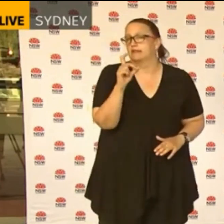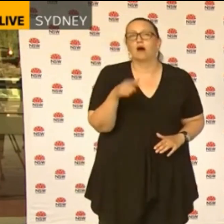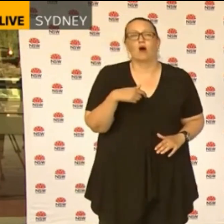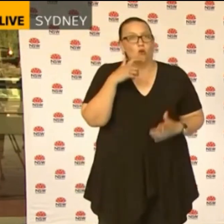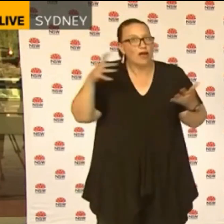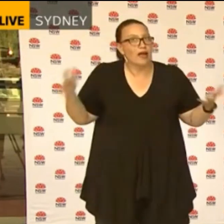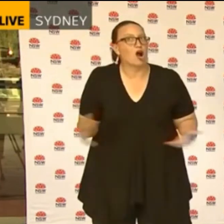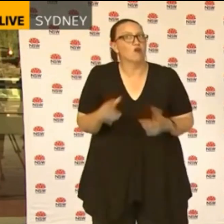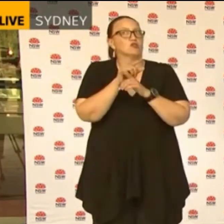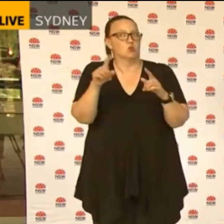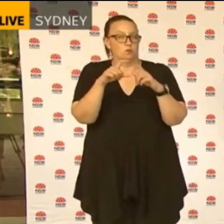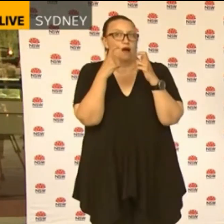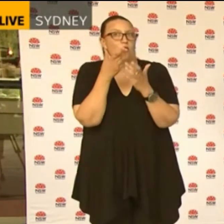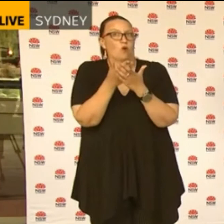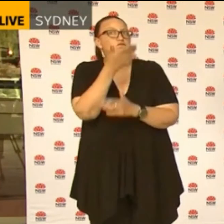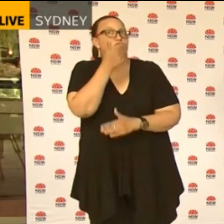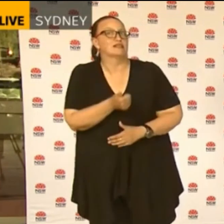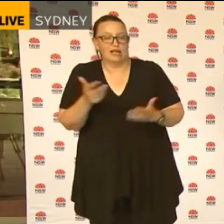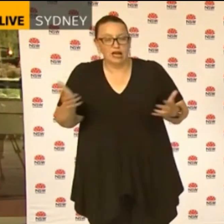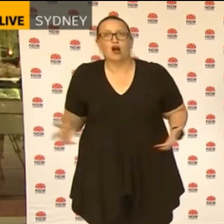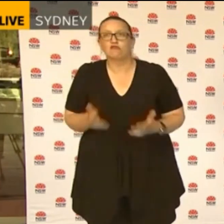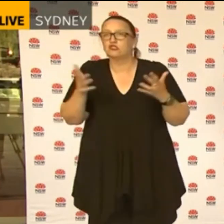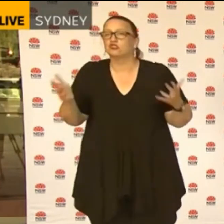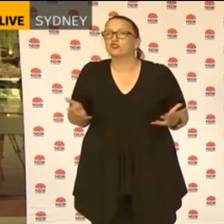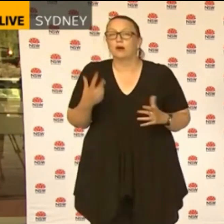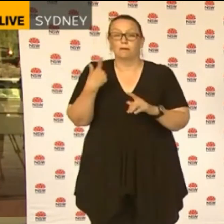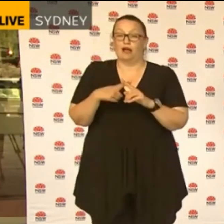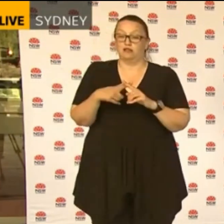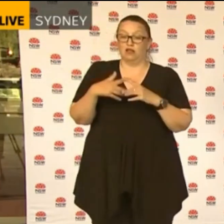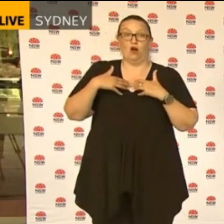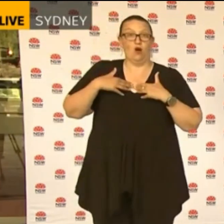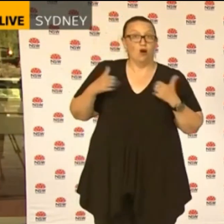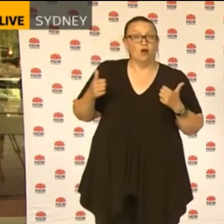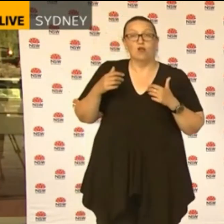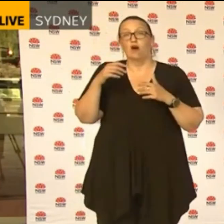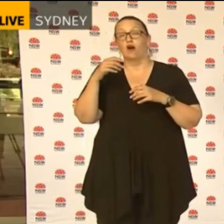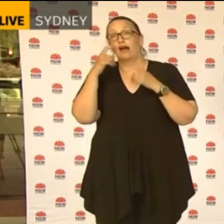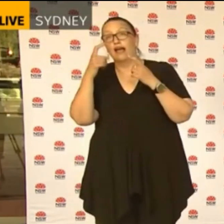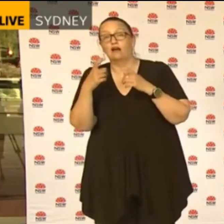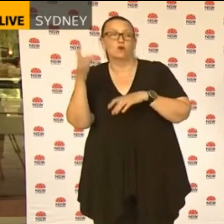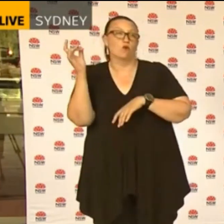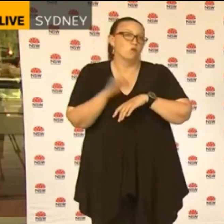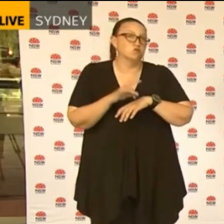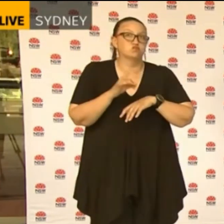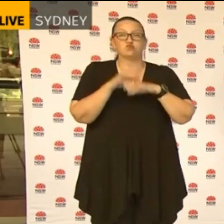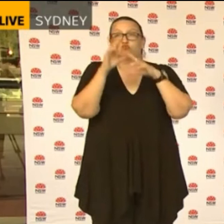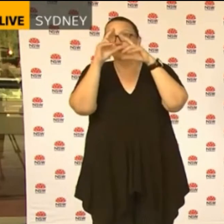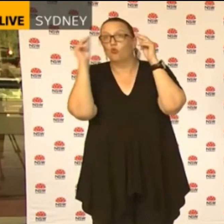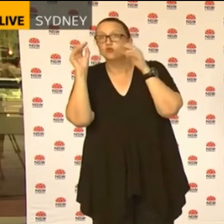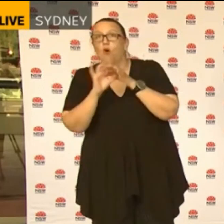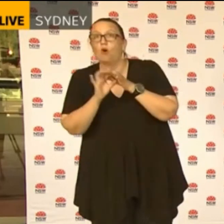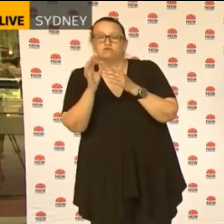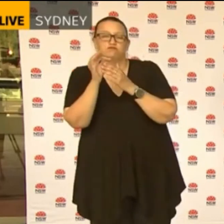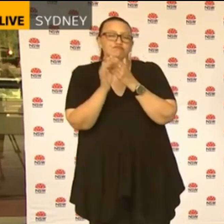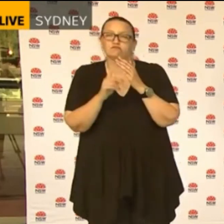people to wear masks. We will also have very strong settings in our healthcare facilities and other settings that are at higher risk, including aged